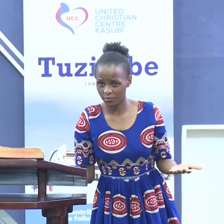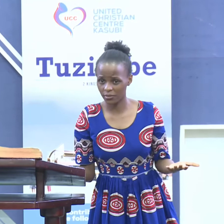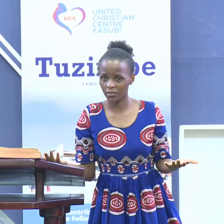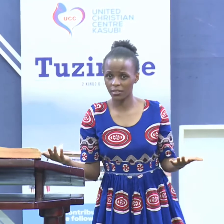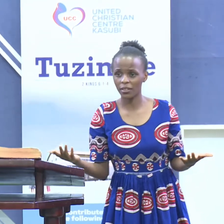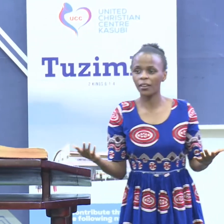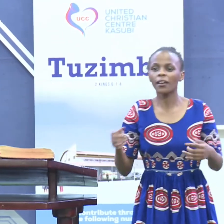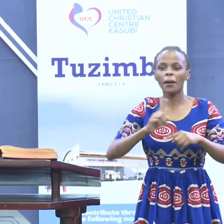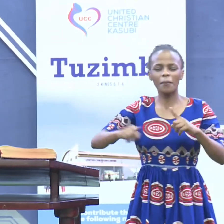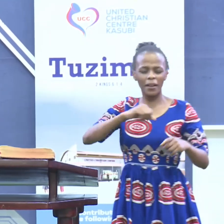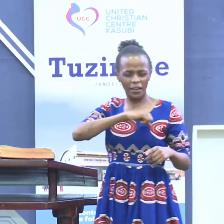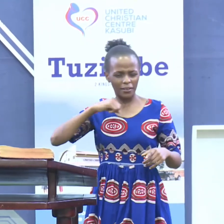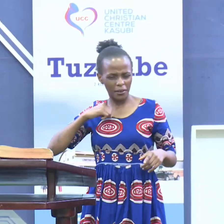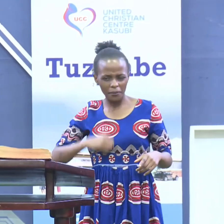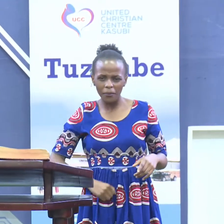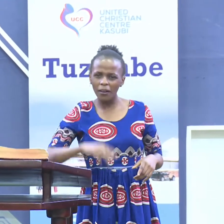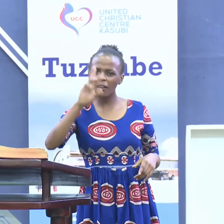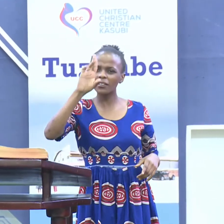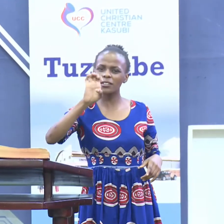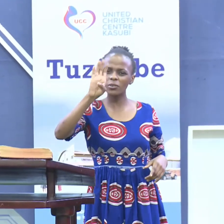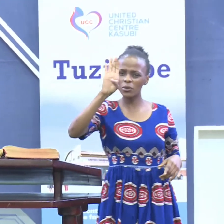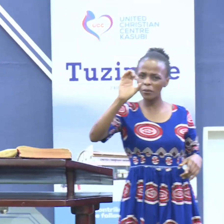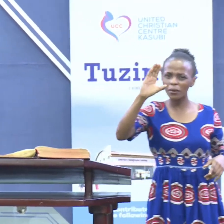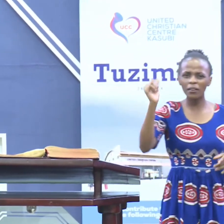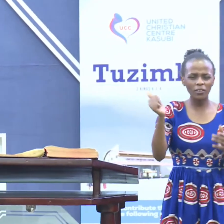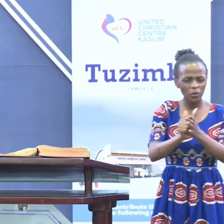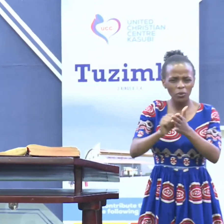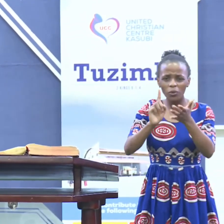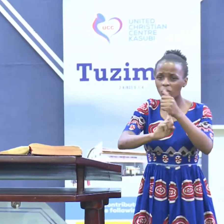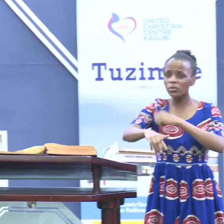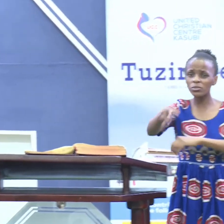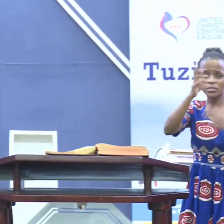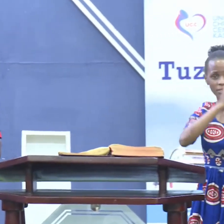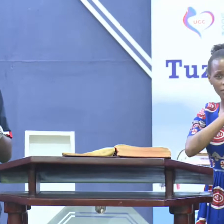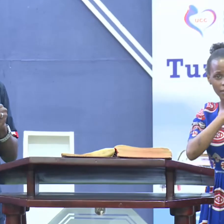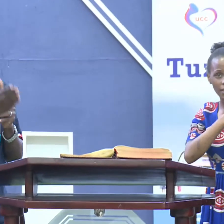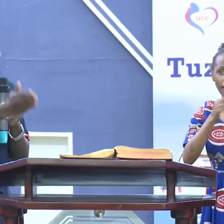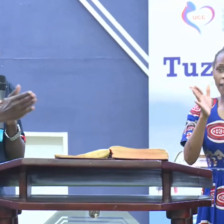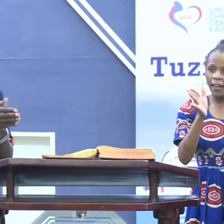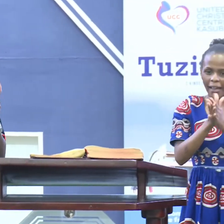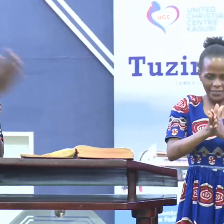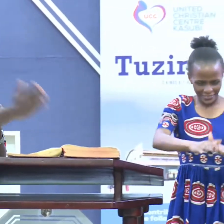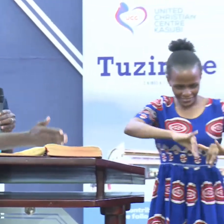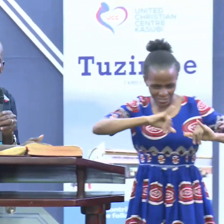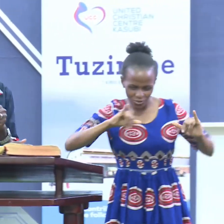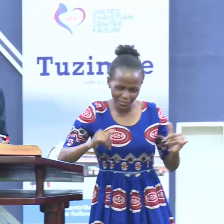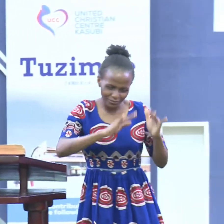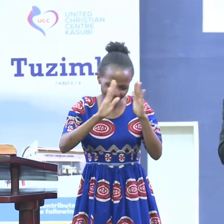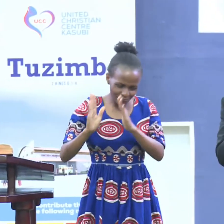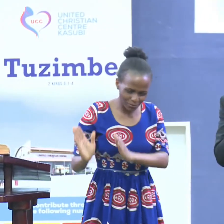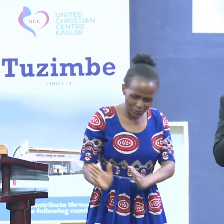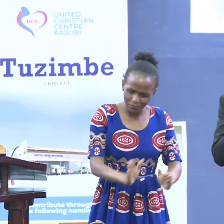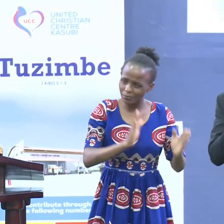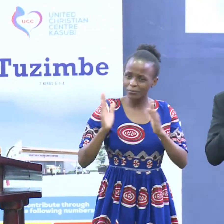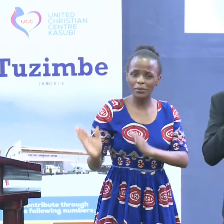Jacob were. But the mother Rebecca took up the responsibility and